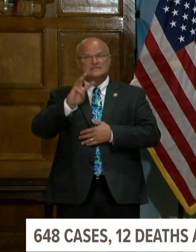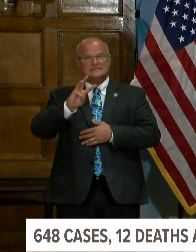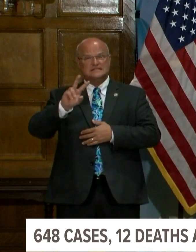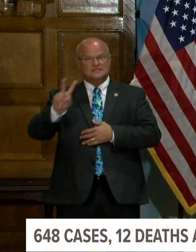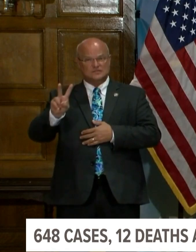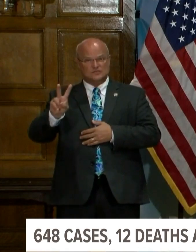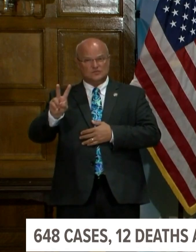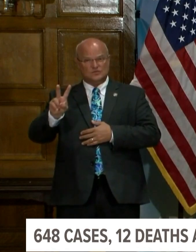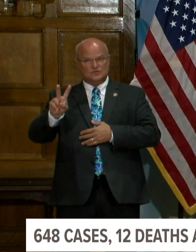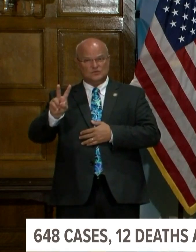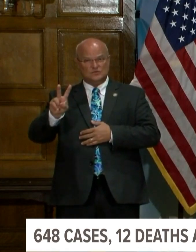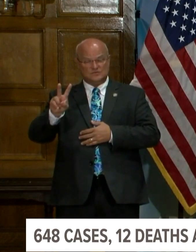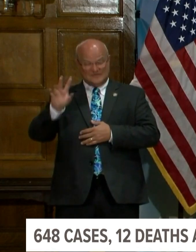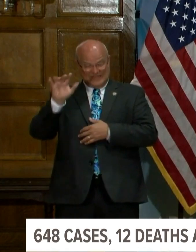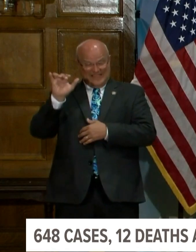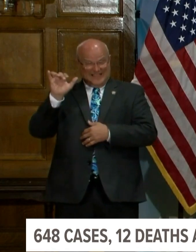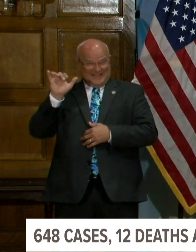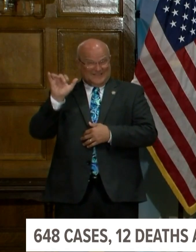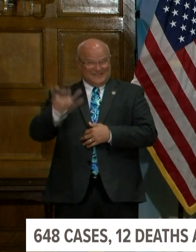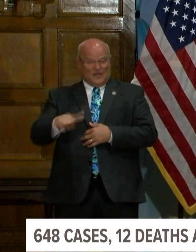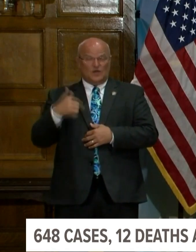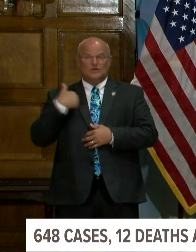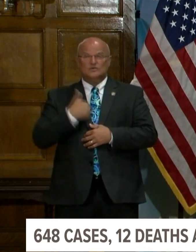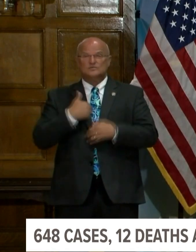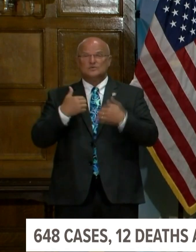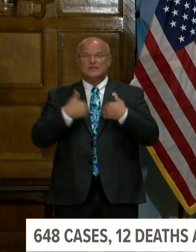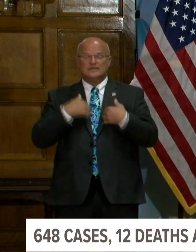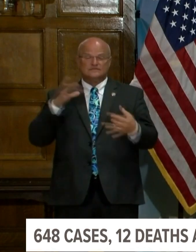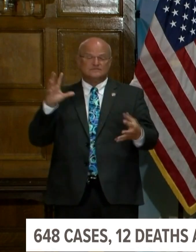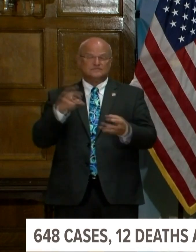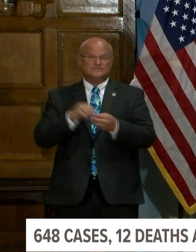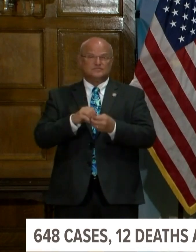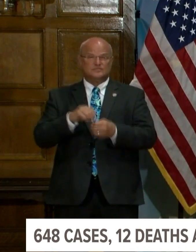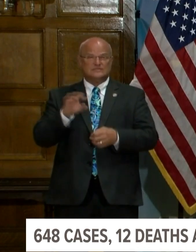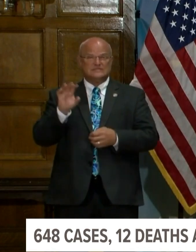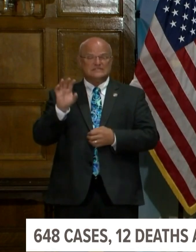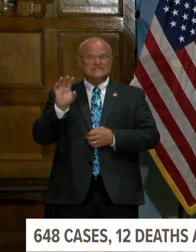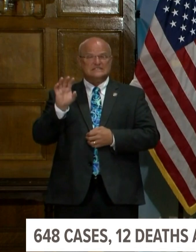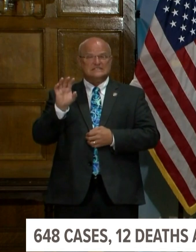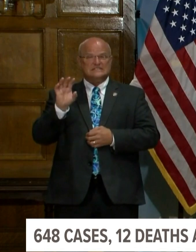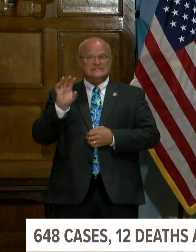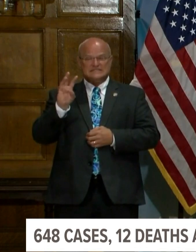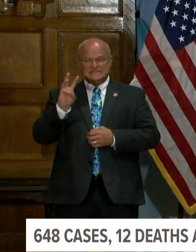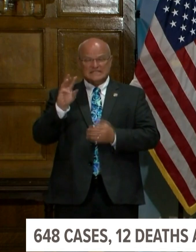31,762. Of those, we have a total of